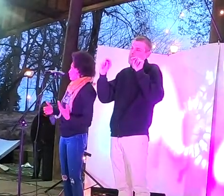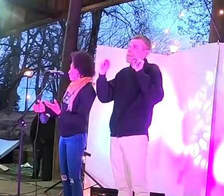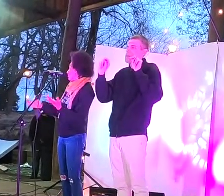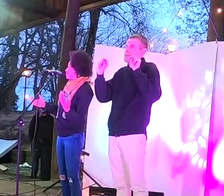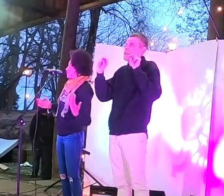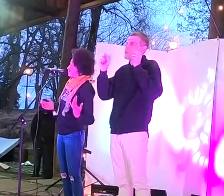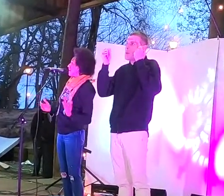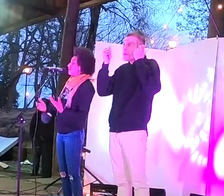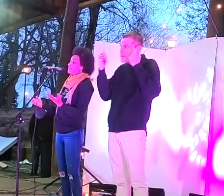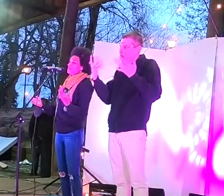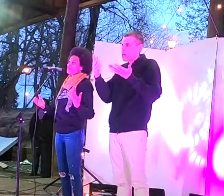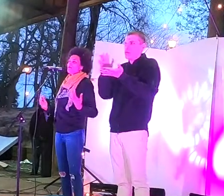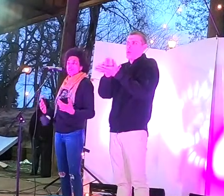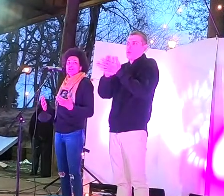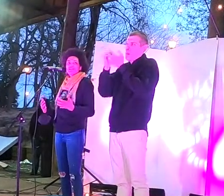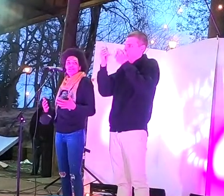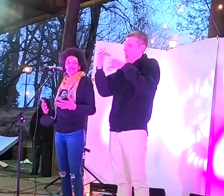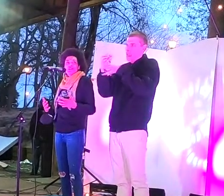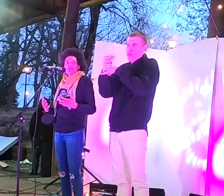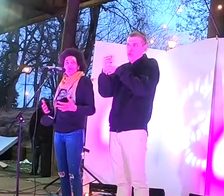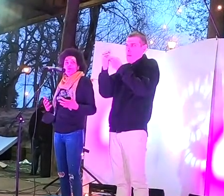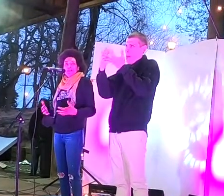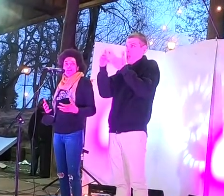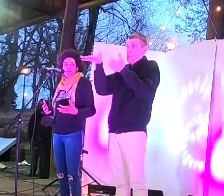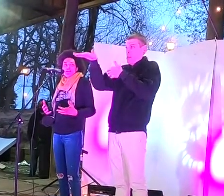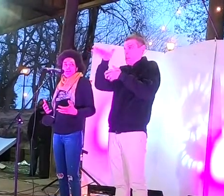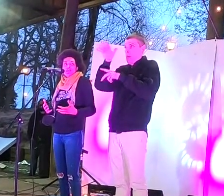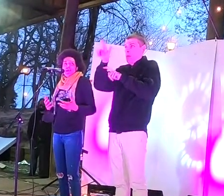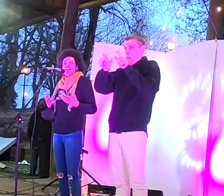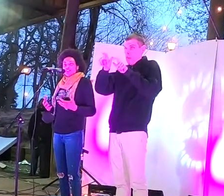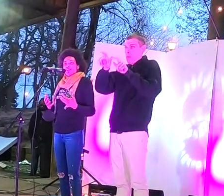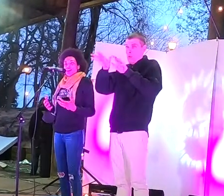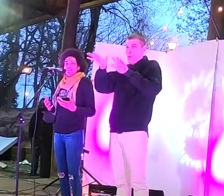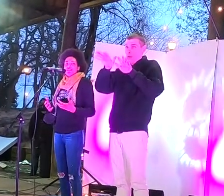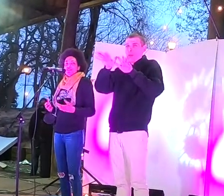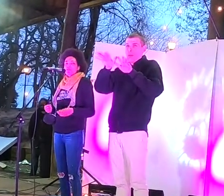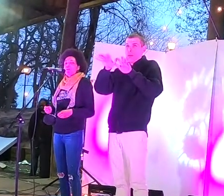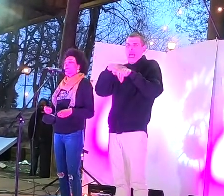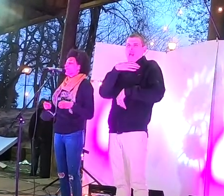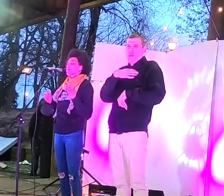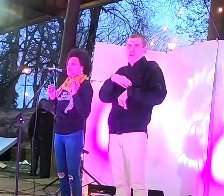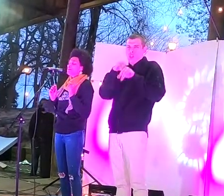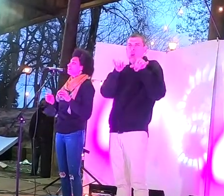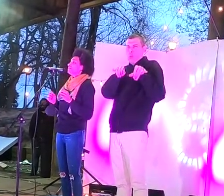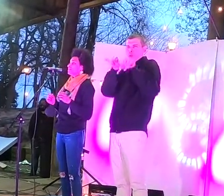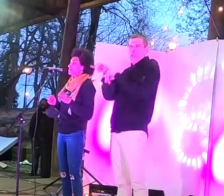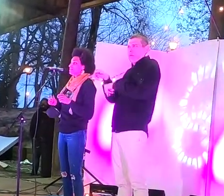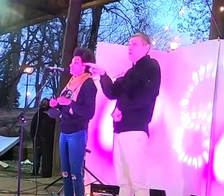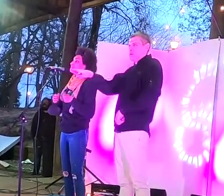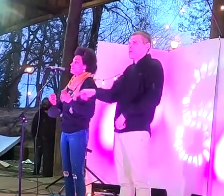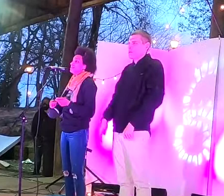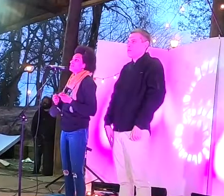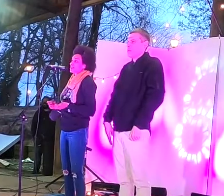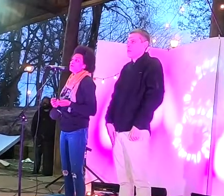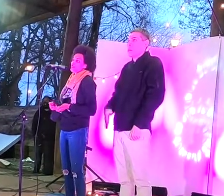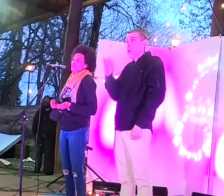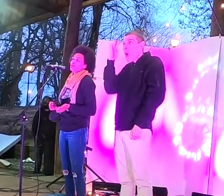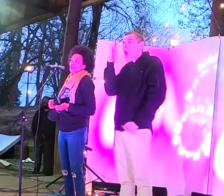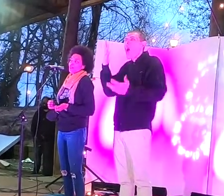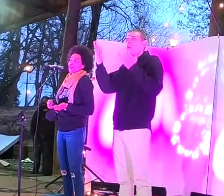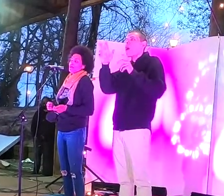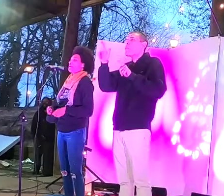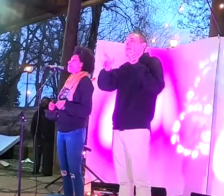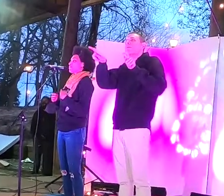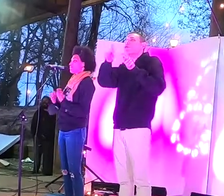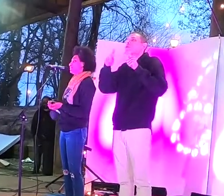say institutions, but environments filled with educators who are thrilled to see young